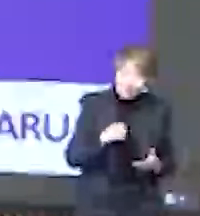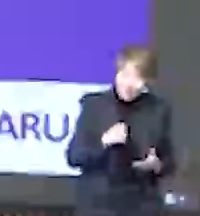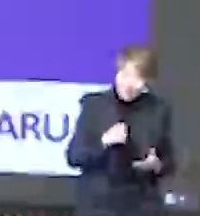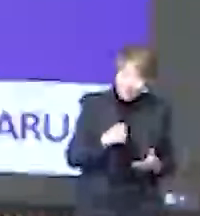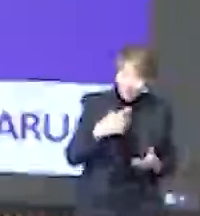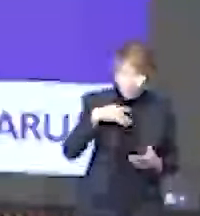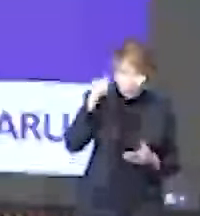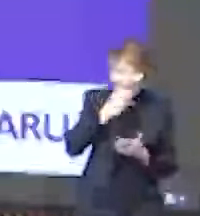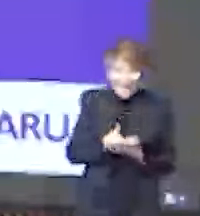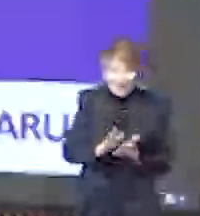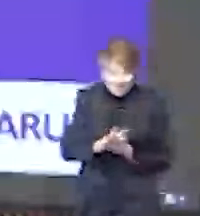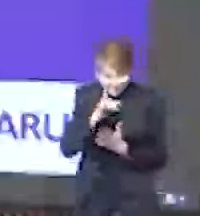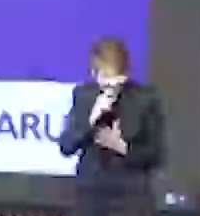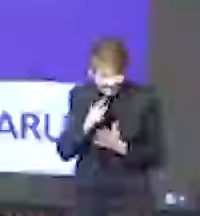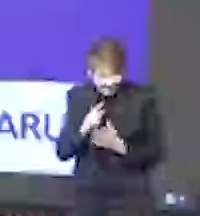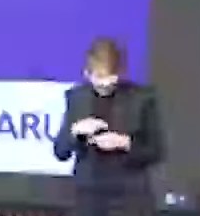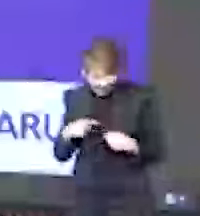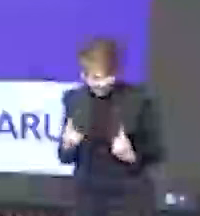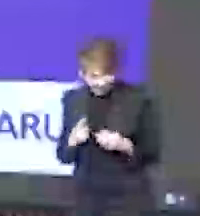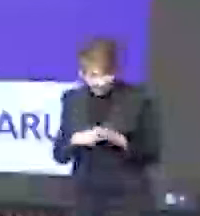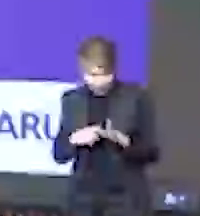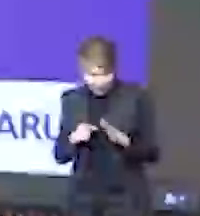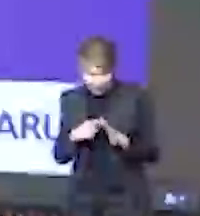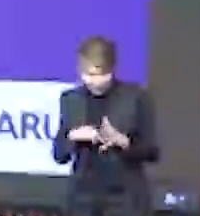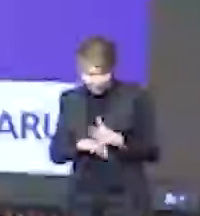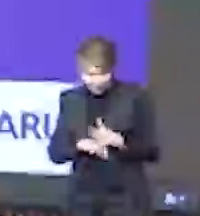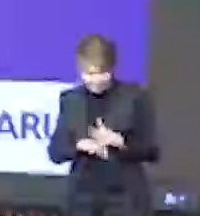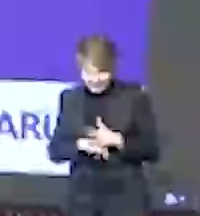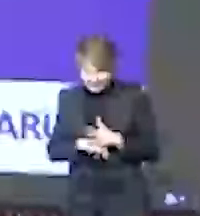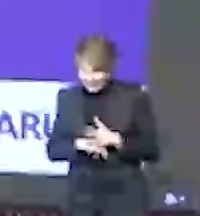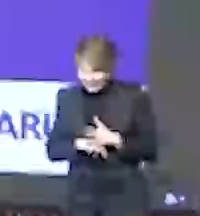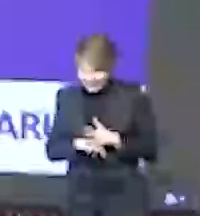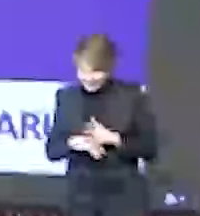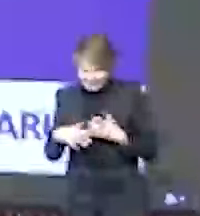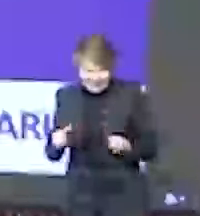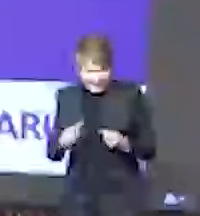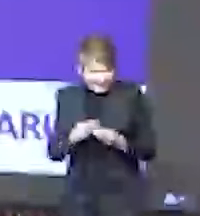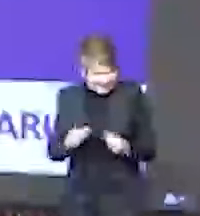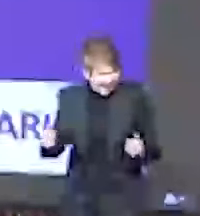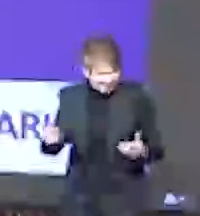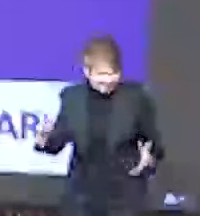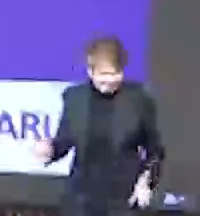how can we, I suppose, activate some kind of public service or